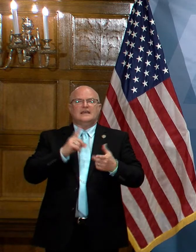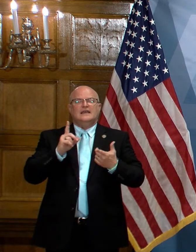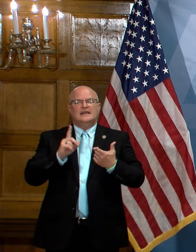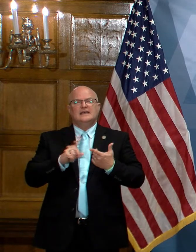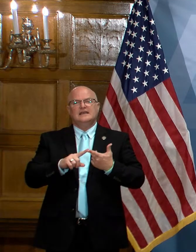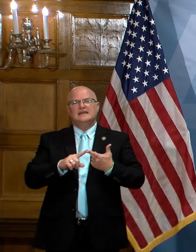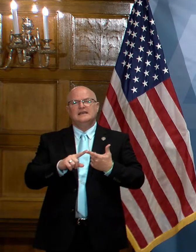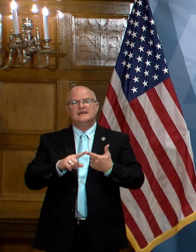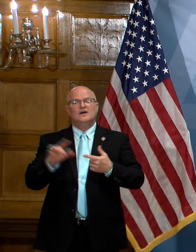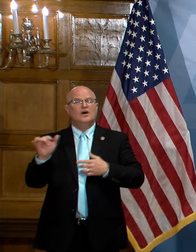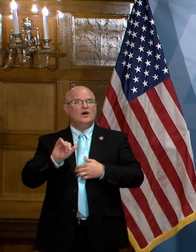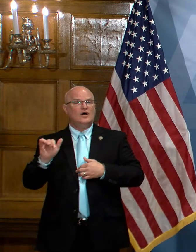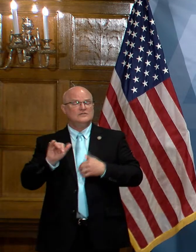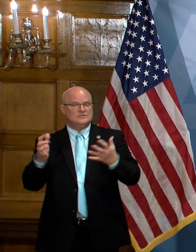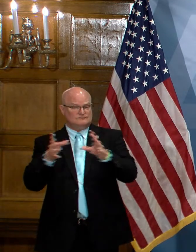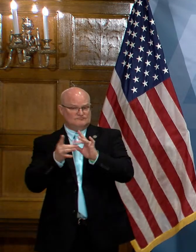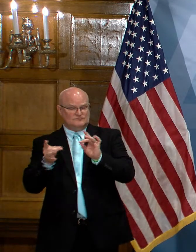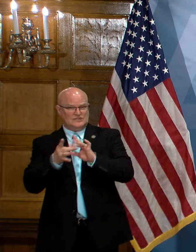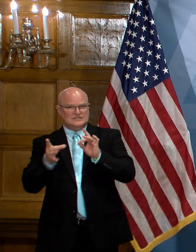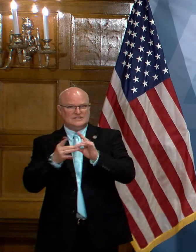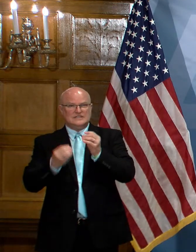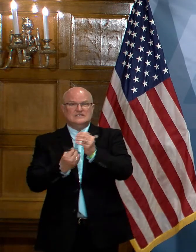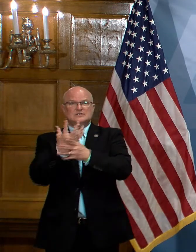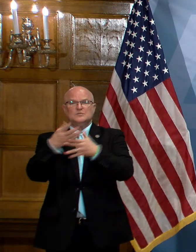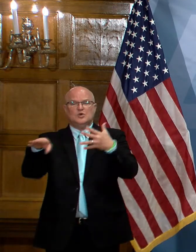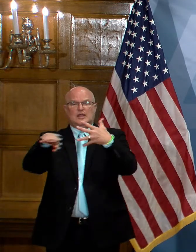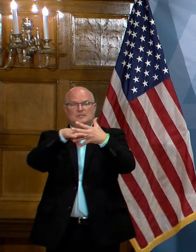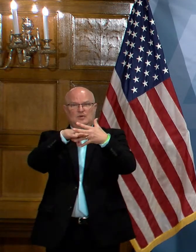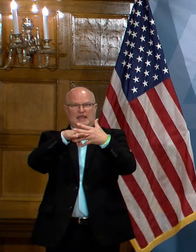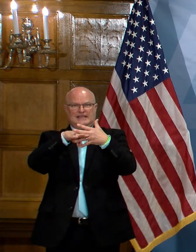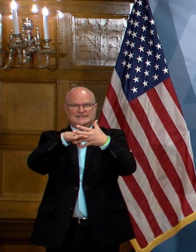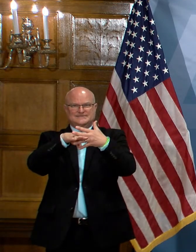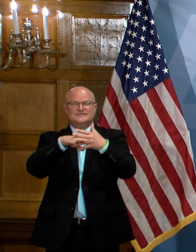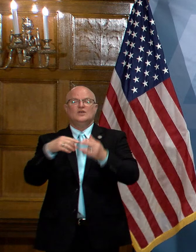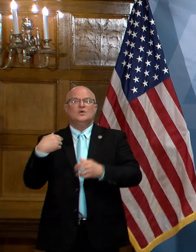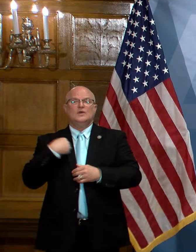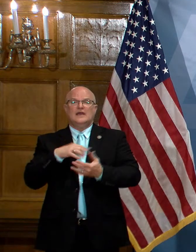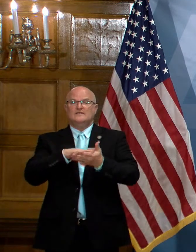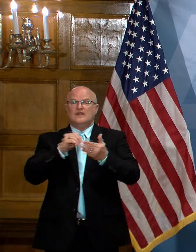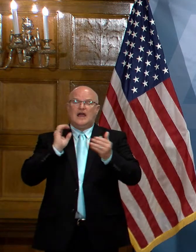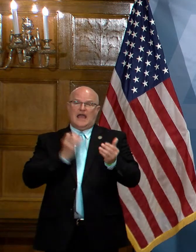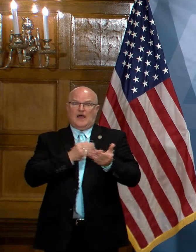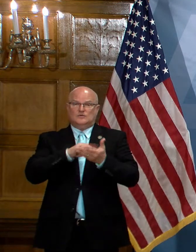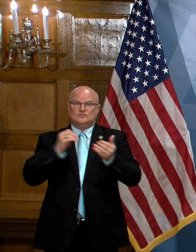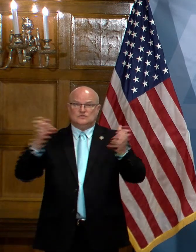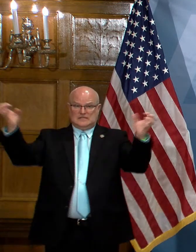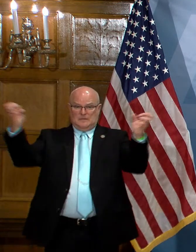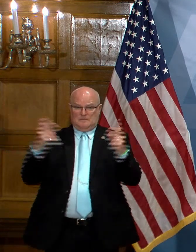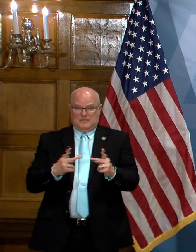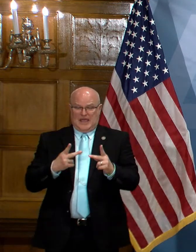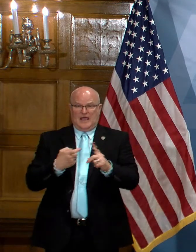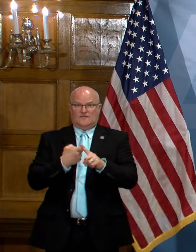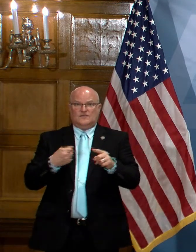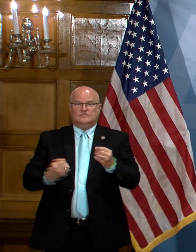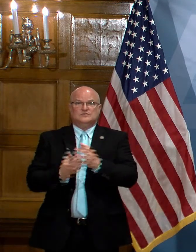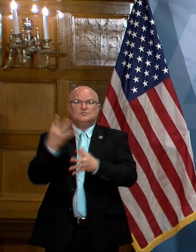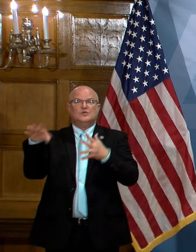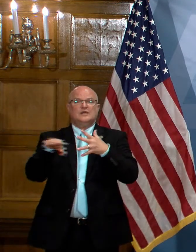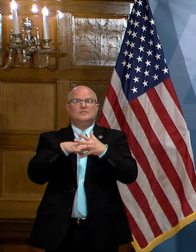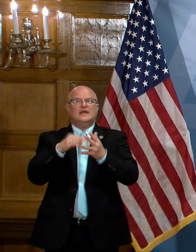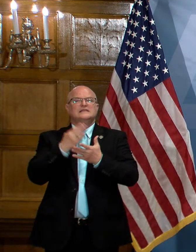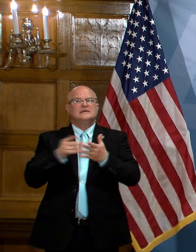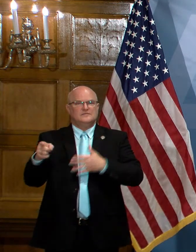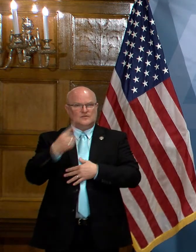then I also wanted to mention spring break again. We have our students that will be coming back from spring break, and some of you